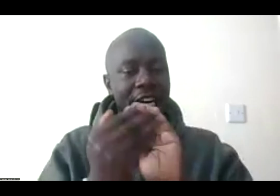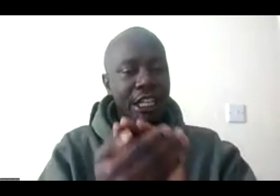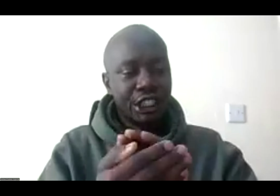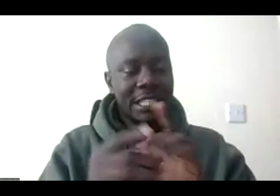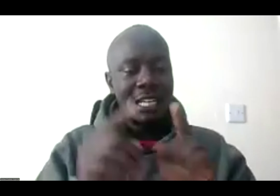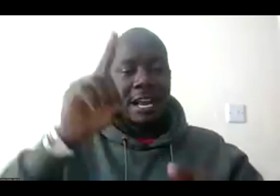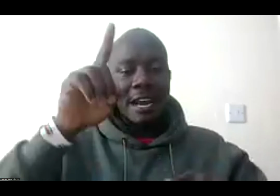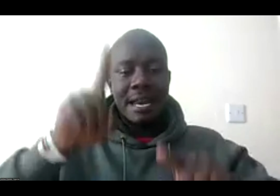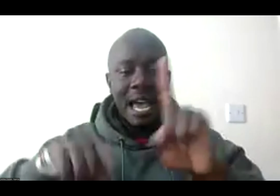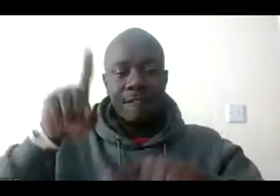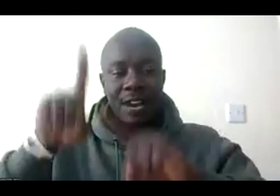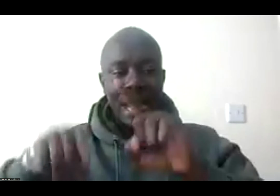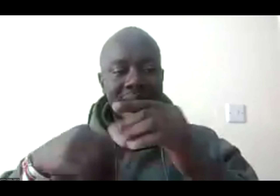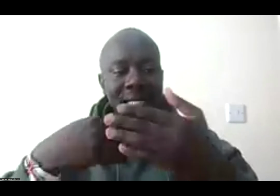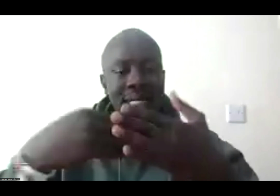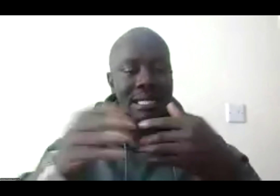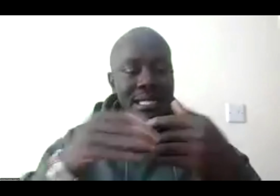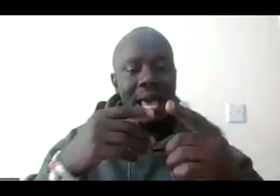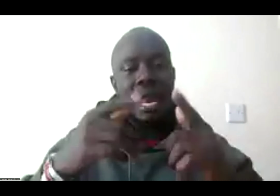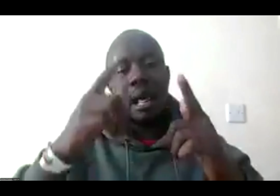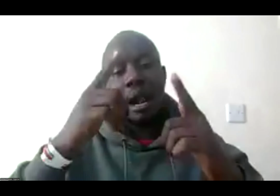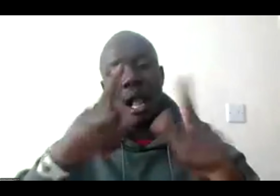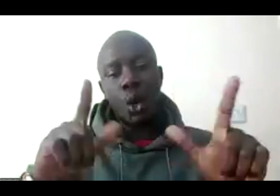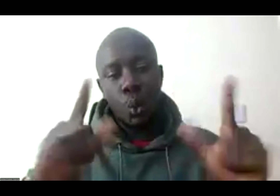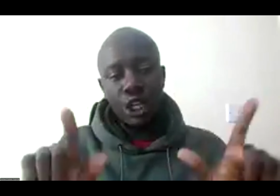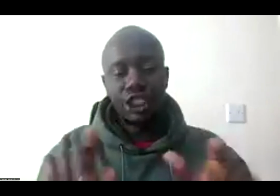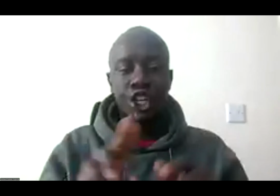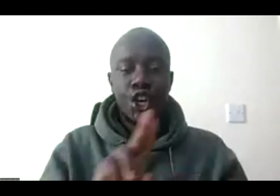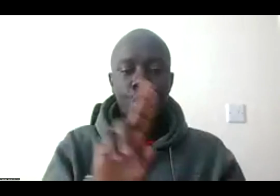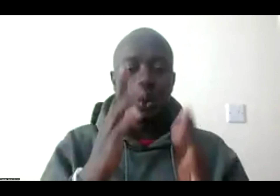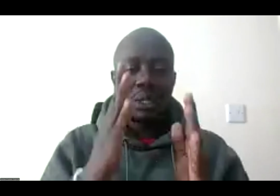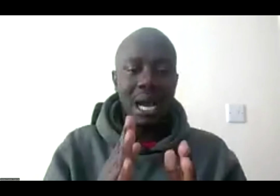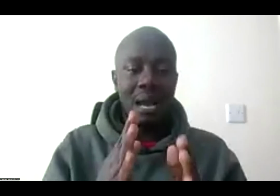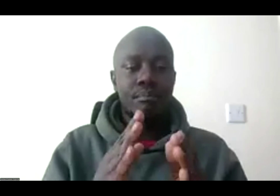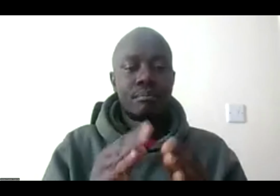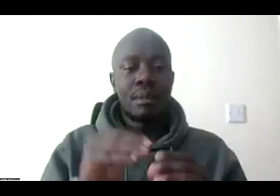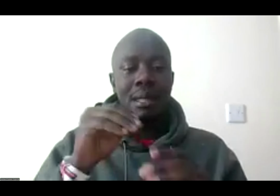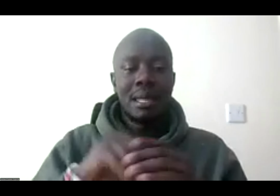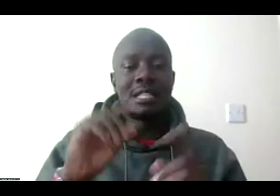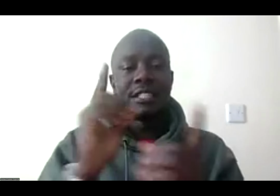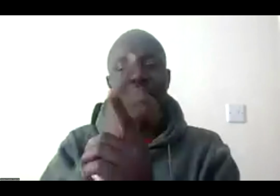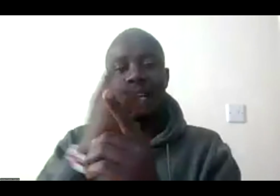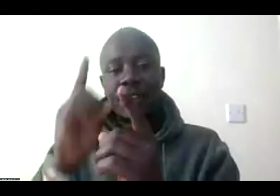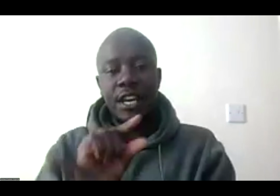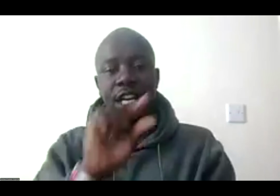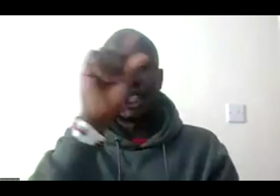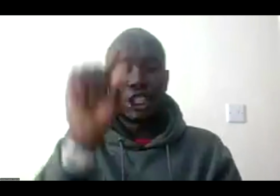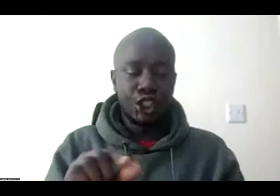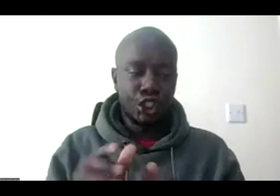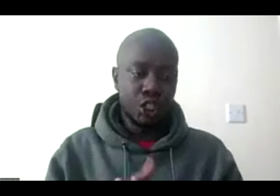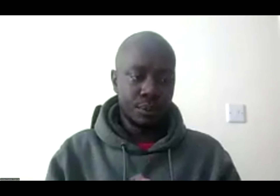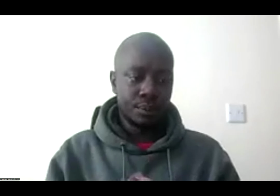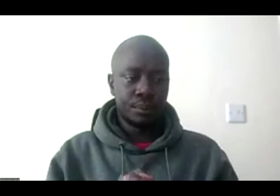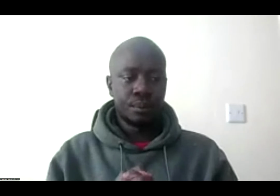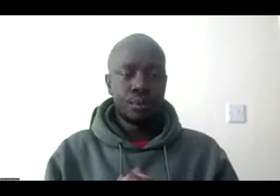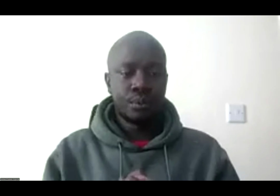We also are experiencing difficulty in approaching different diverse sign